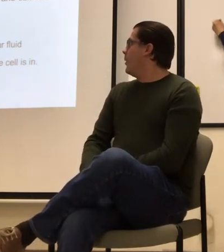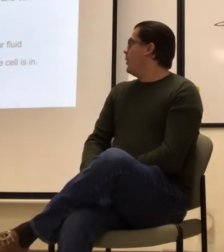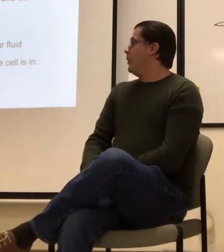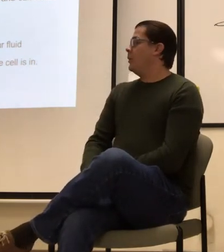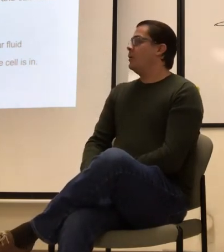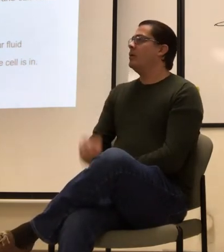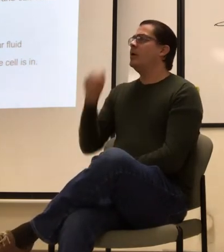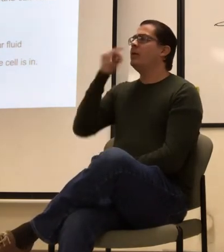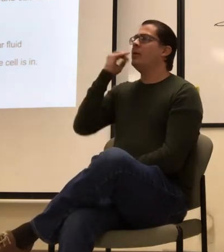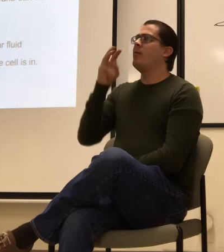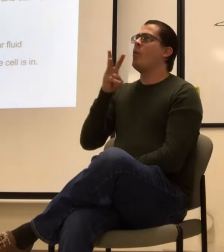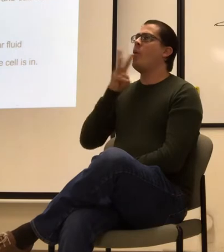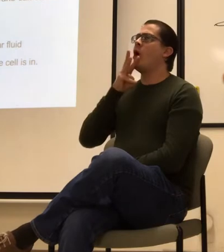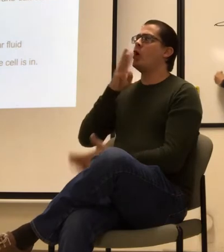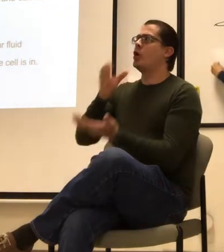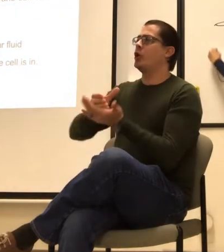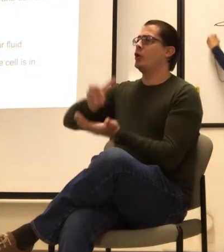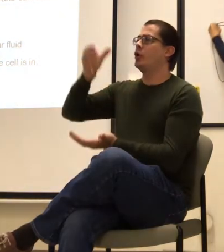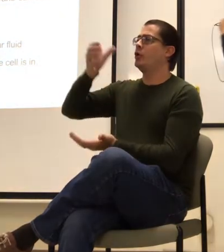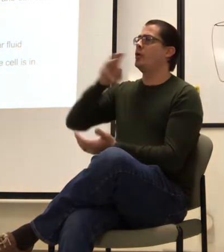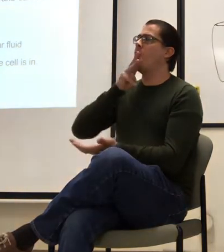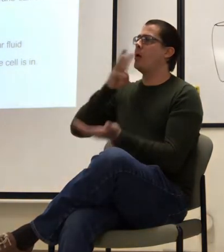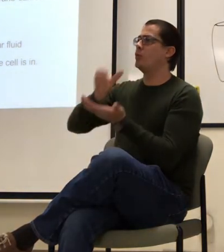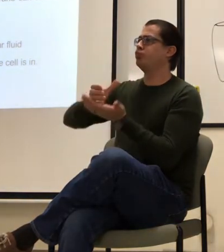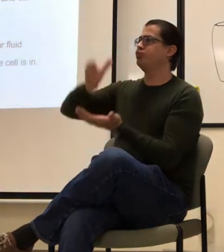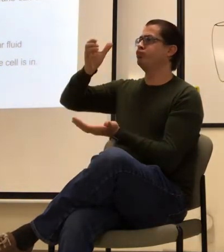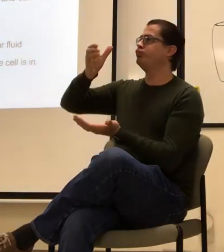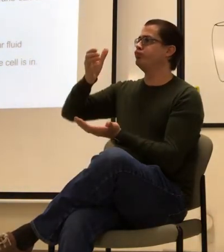Say you have a beaker of water.